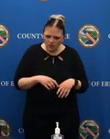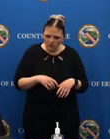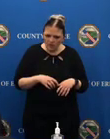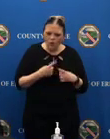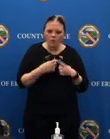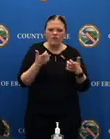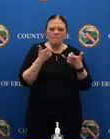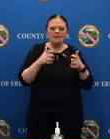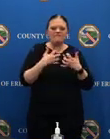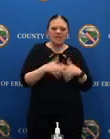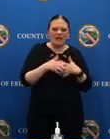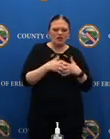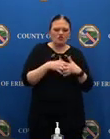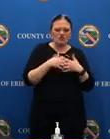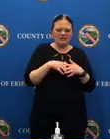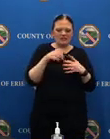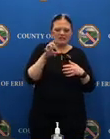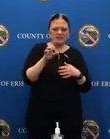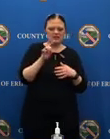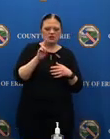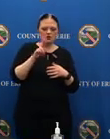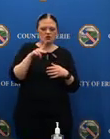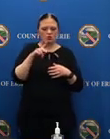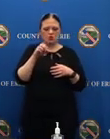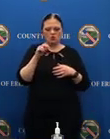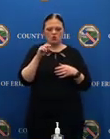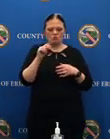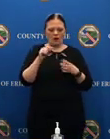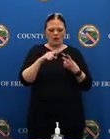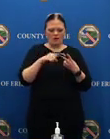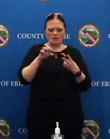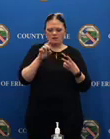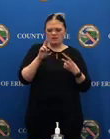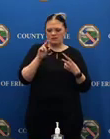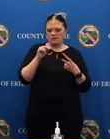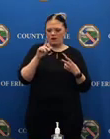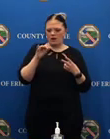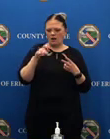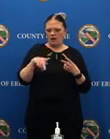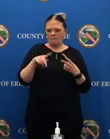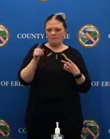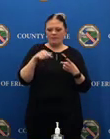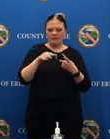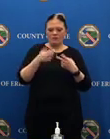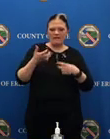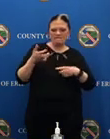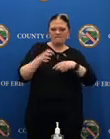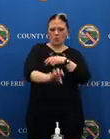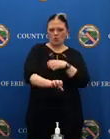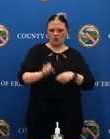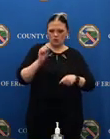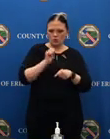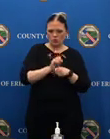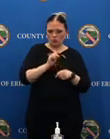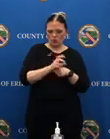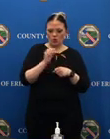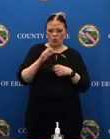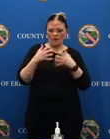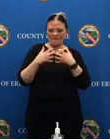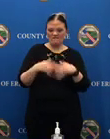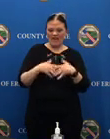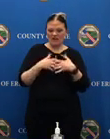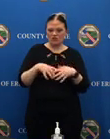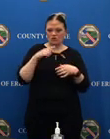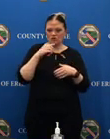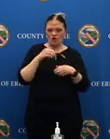DuPont and Dunlop, that they are either being, forced to work, or the factories are in the